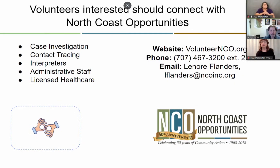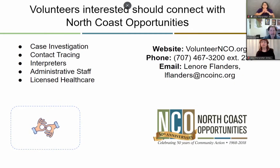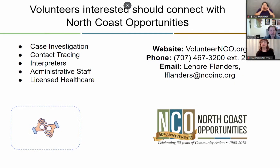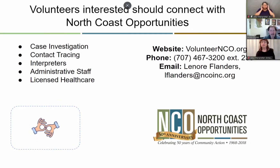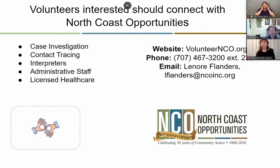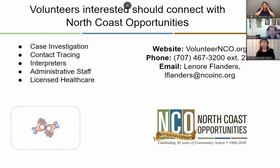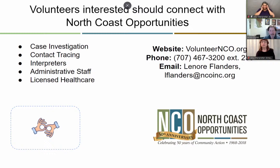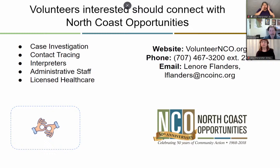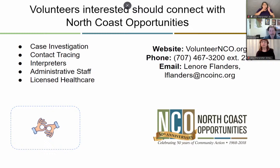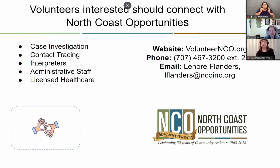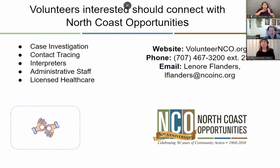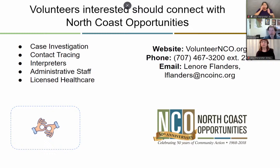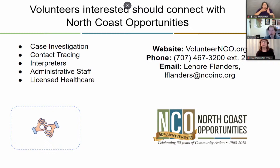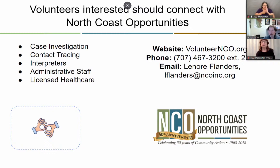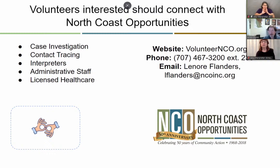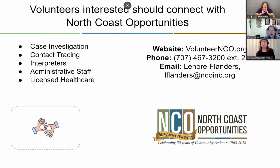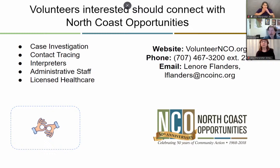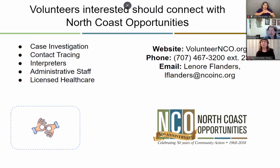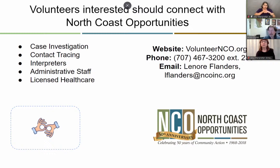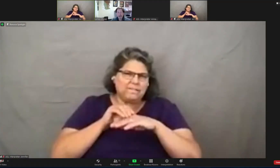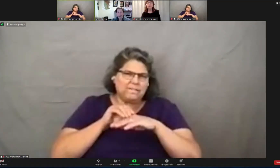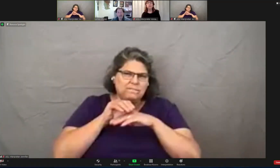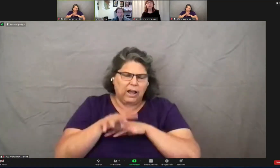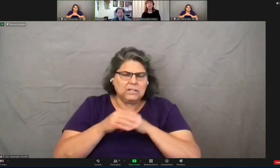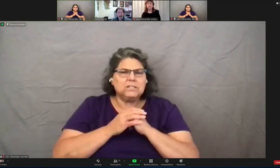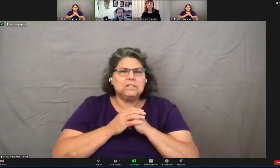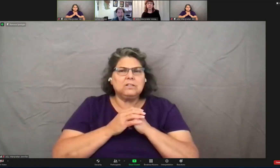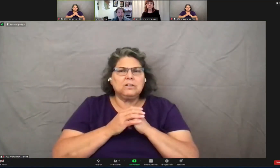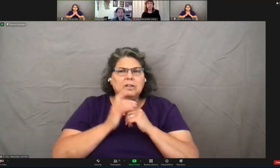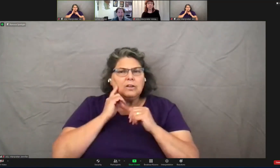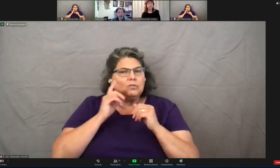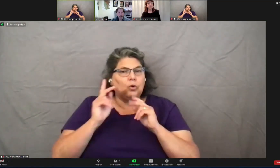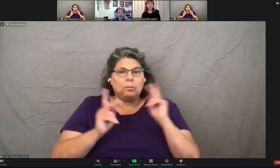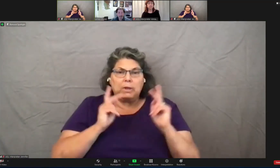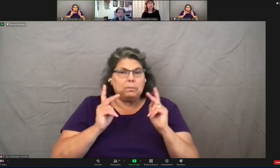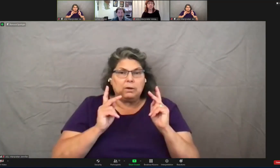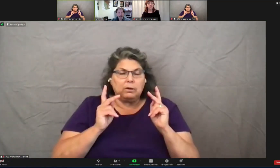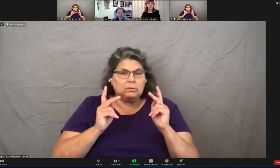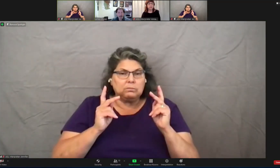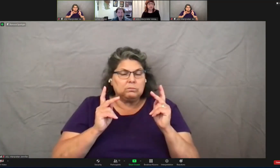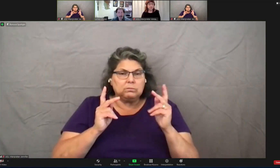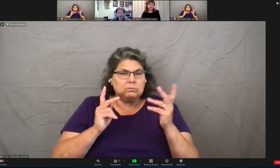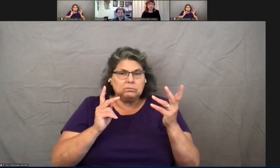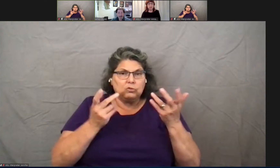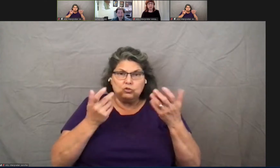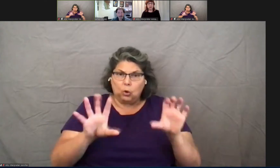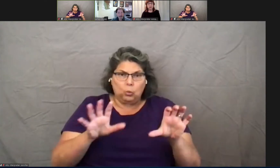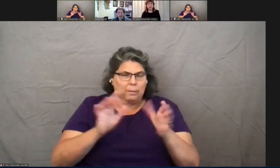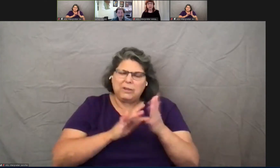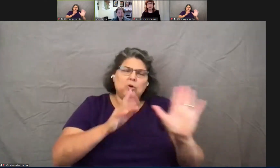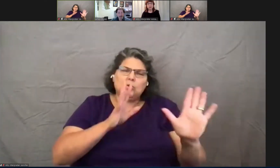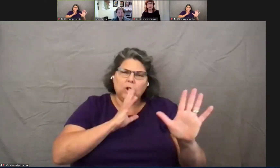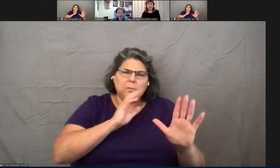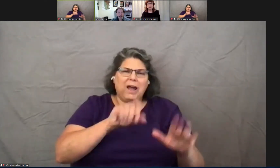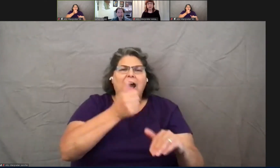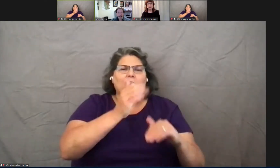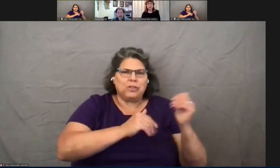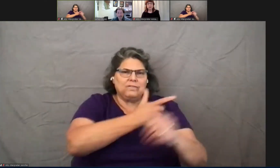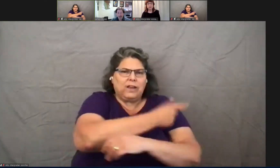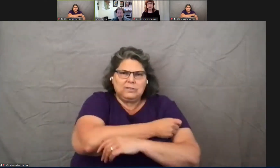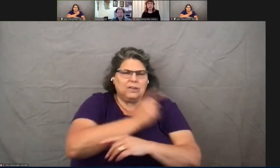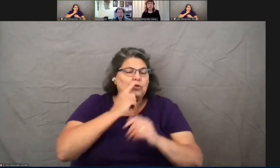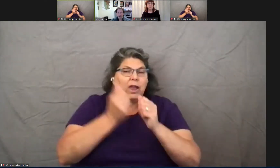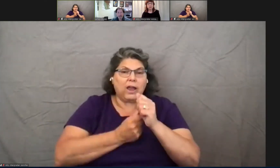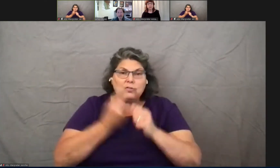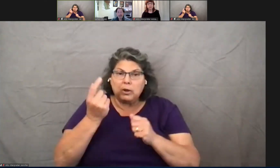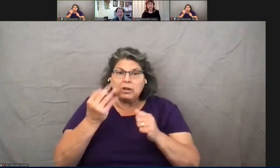advice that is for non-pharmacologic interventions beyond the vaccines. This goes for everyone. If